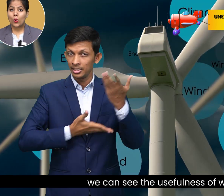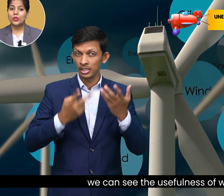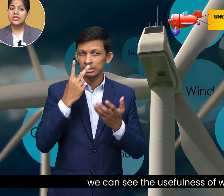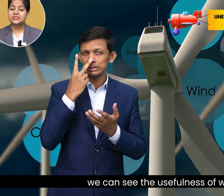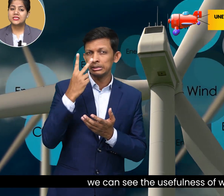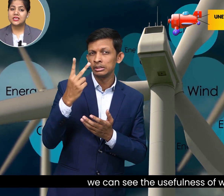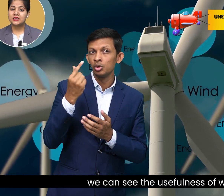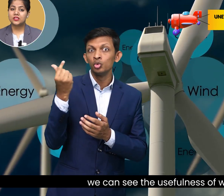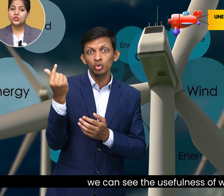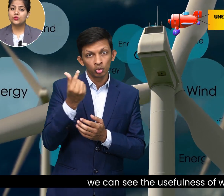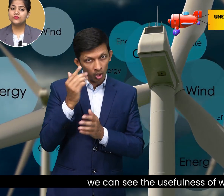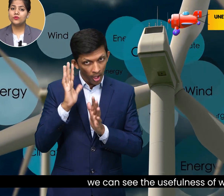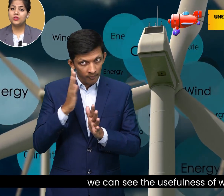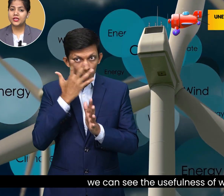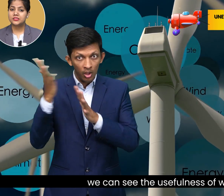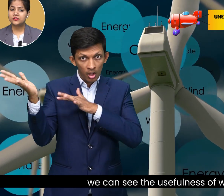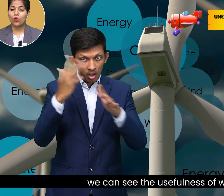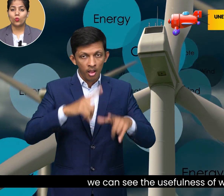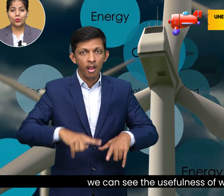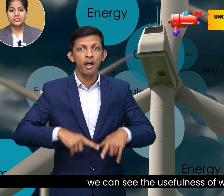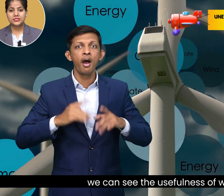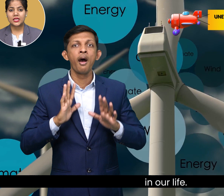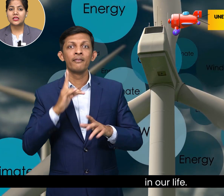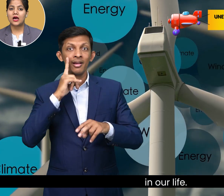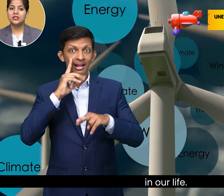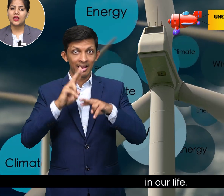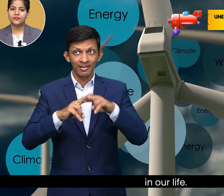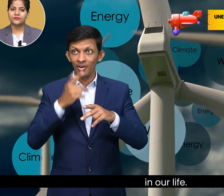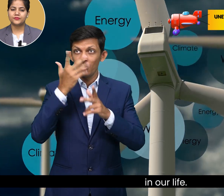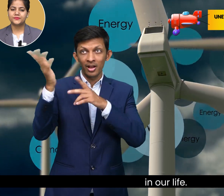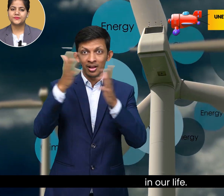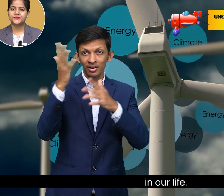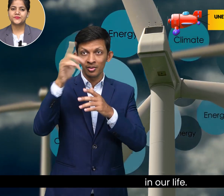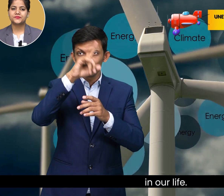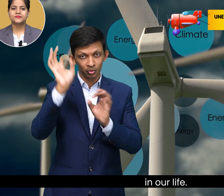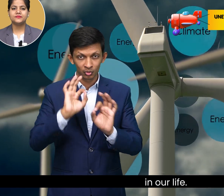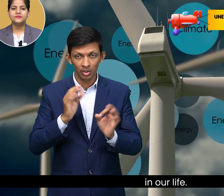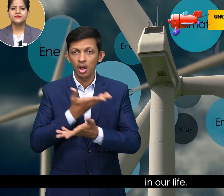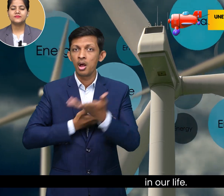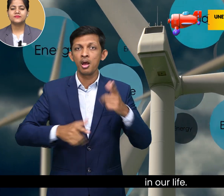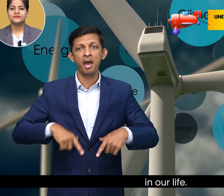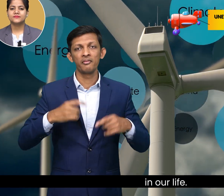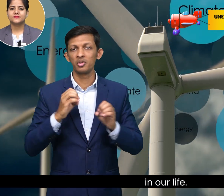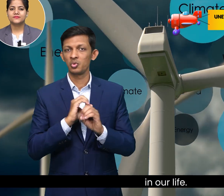Thus, we can see the usefulness of winds in our life.